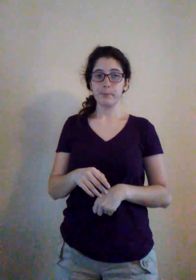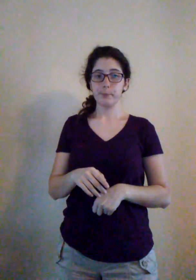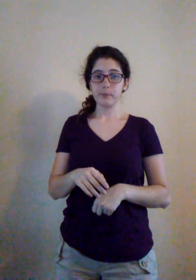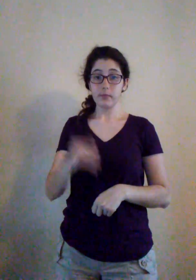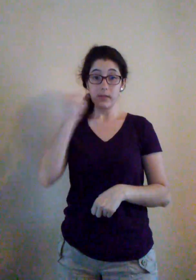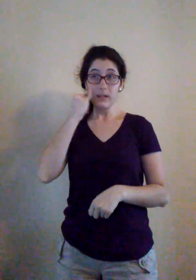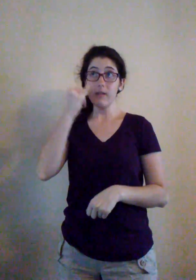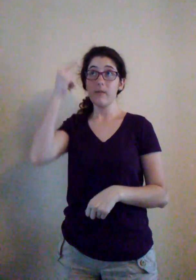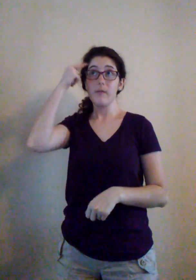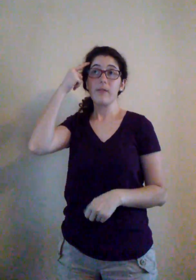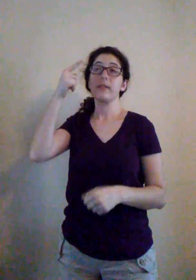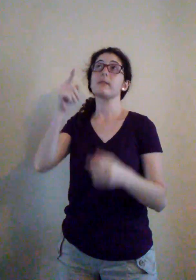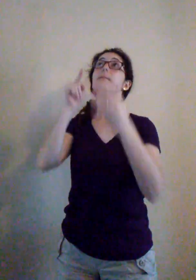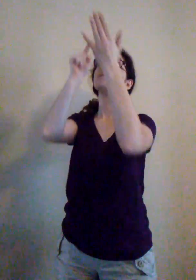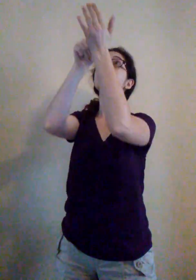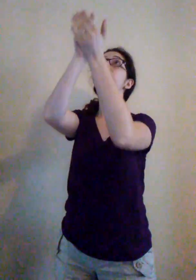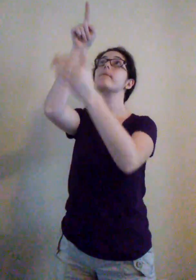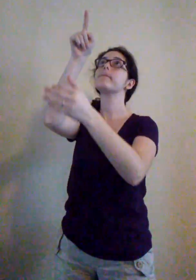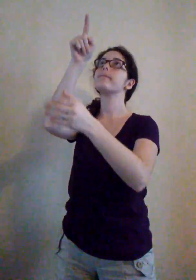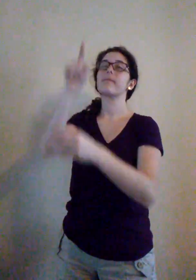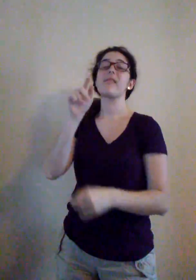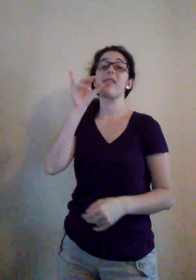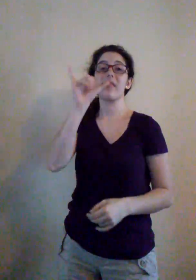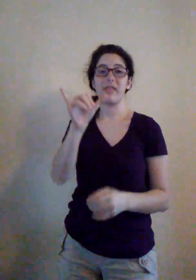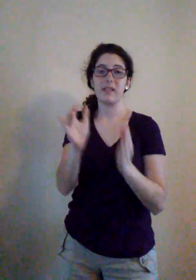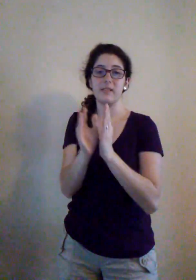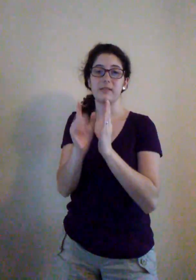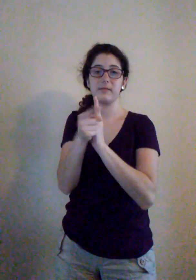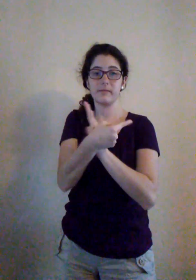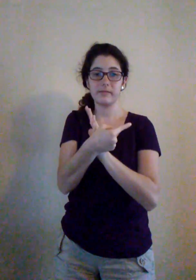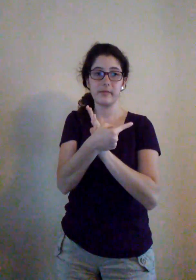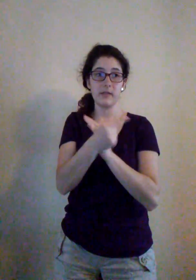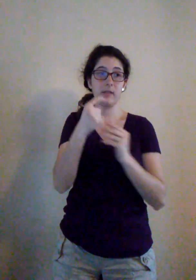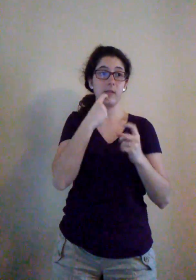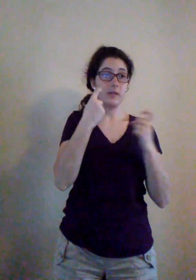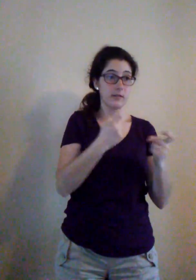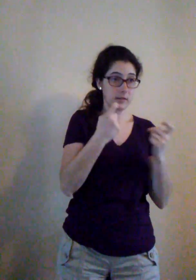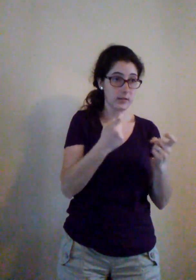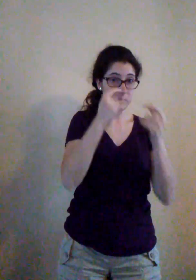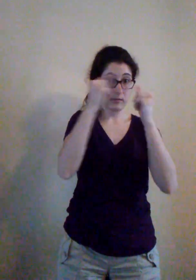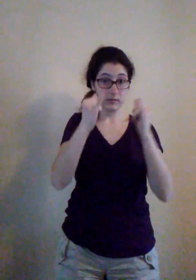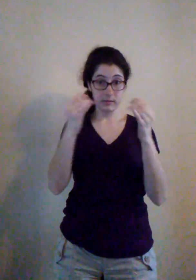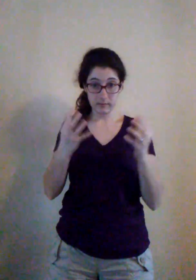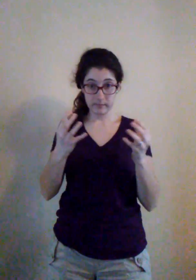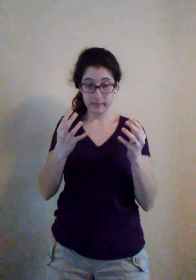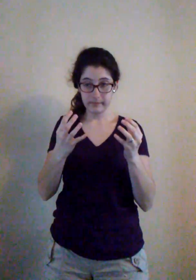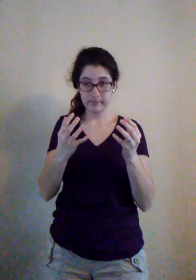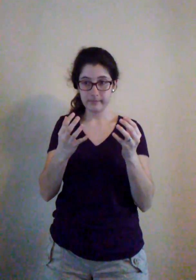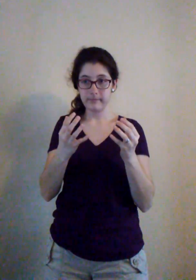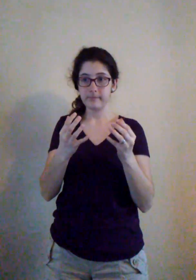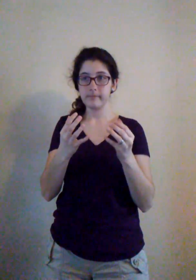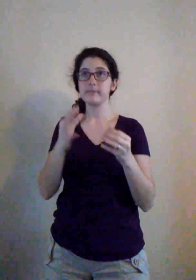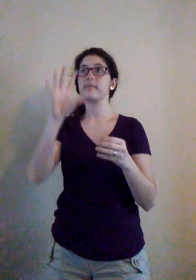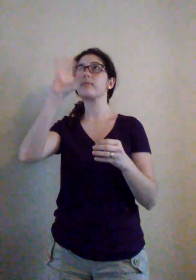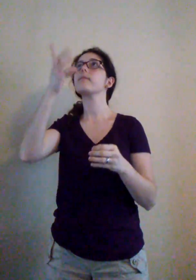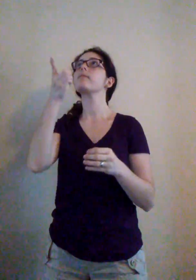is portrayed, first of all, as insult to God, as the de-godding of God, as the erection of other gods, as